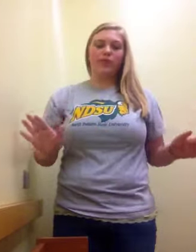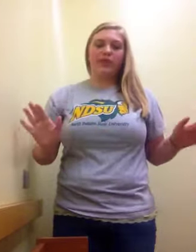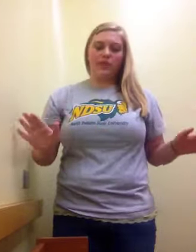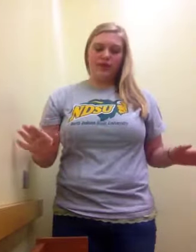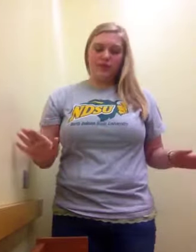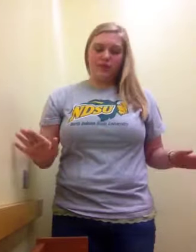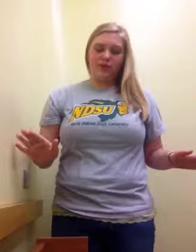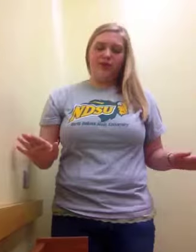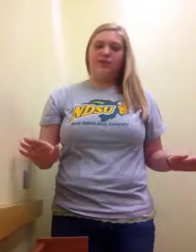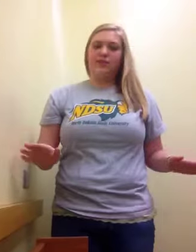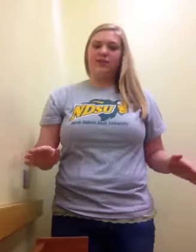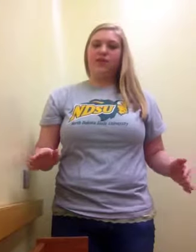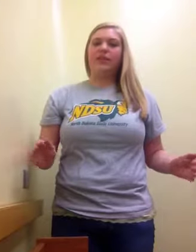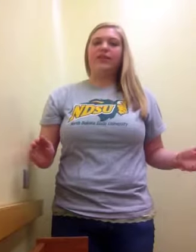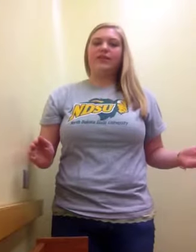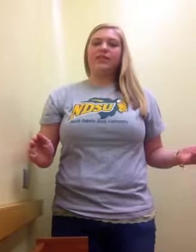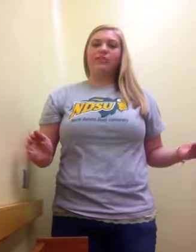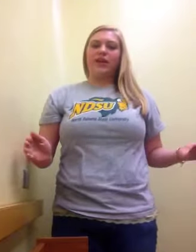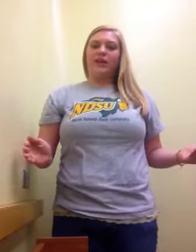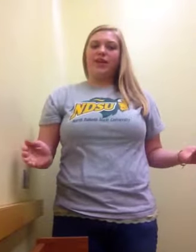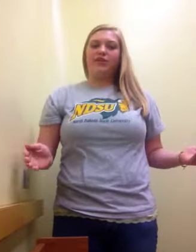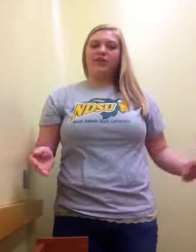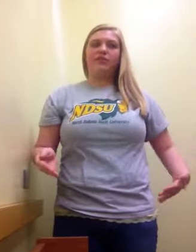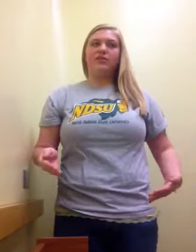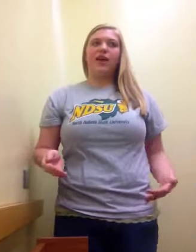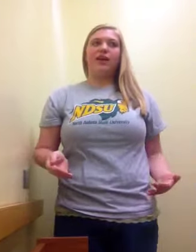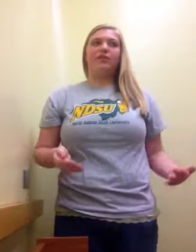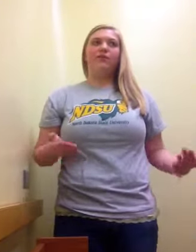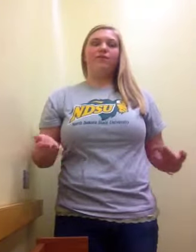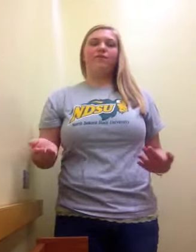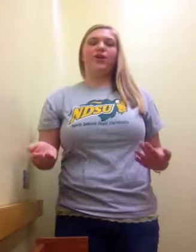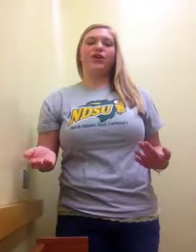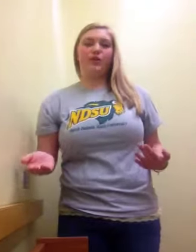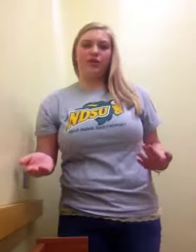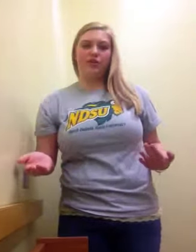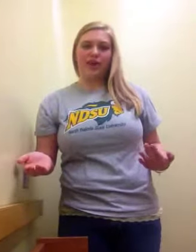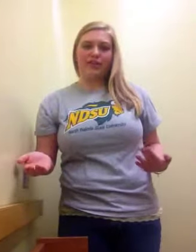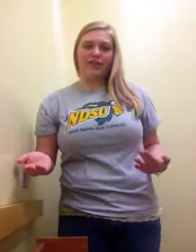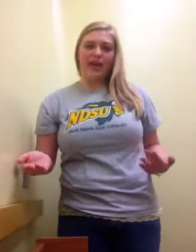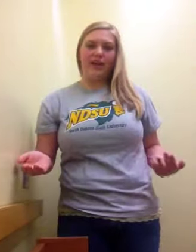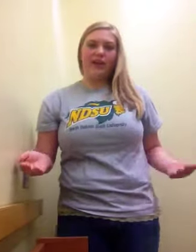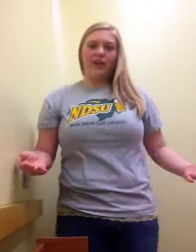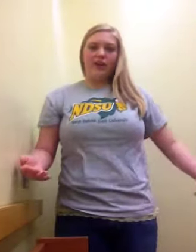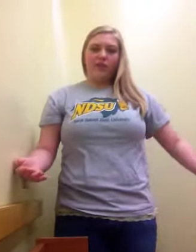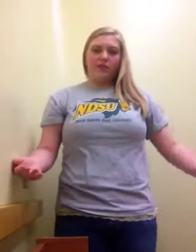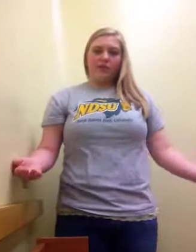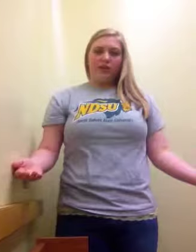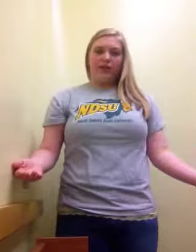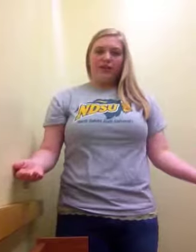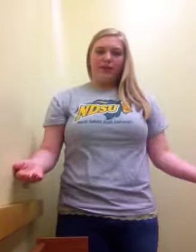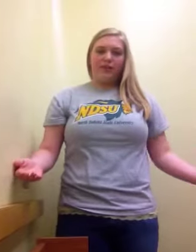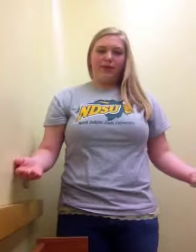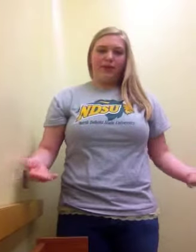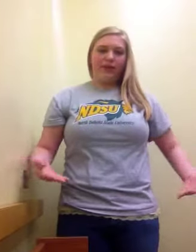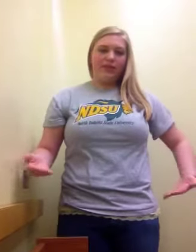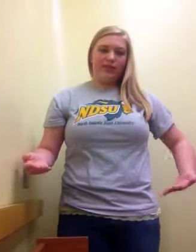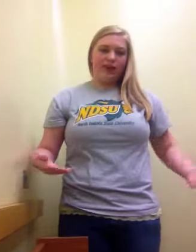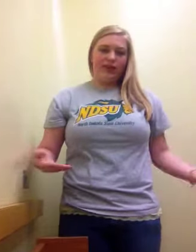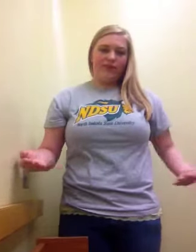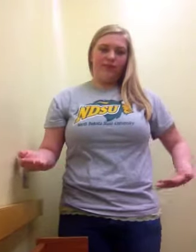really simple. It's very easy to recognize or just kind of infer what you're trying to say. You just put your hands at about your waist and you kind of move